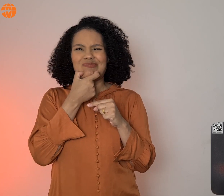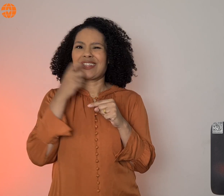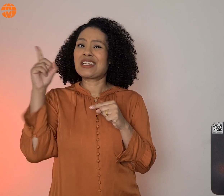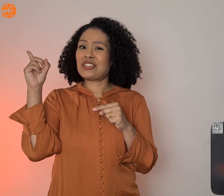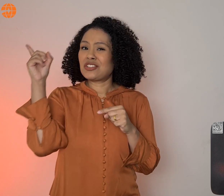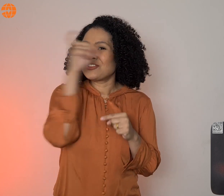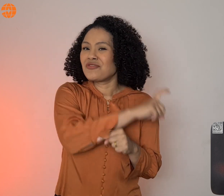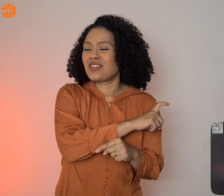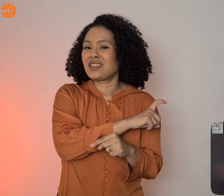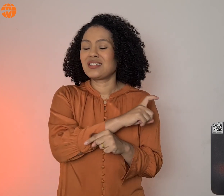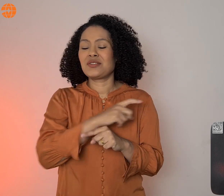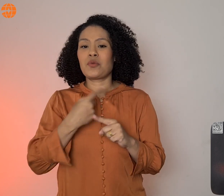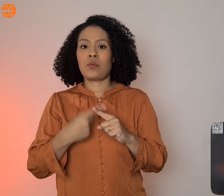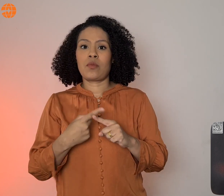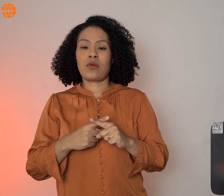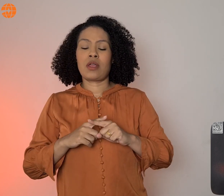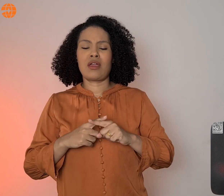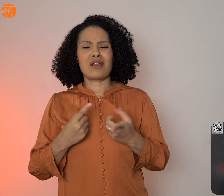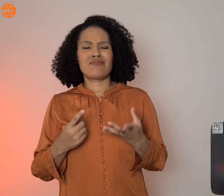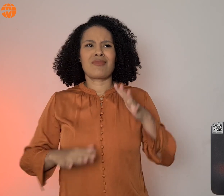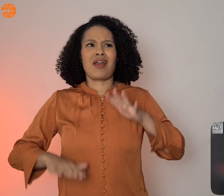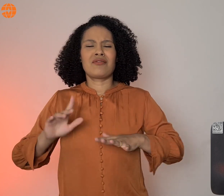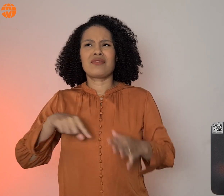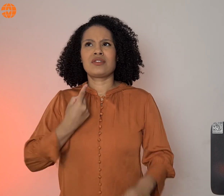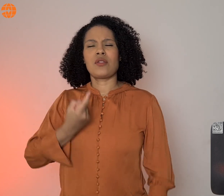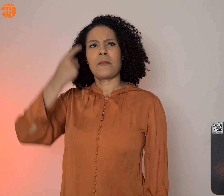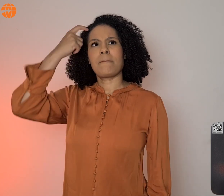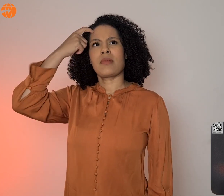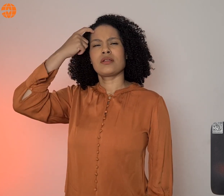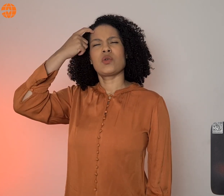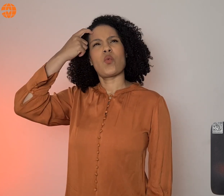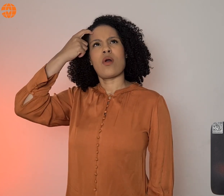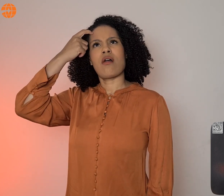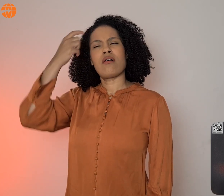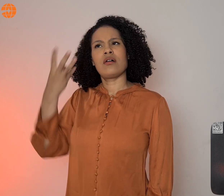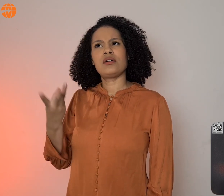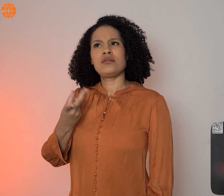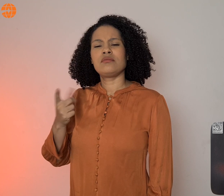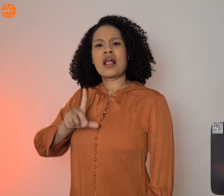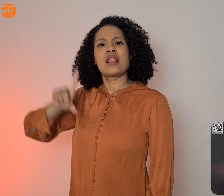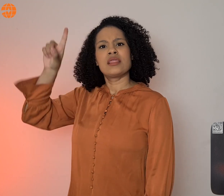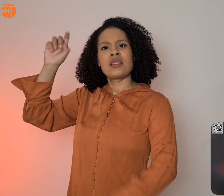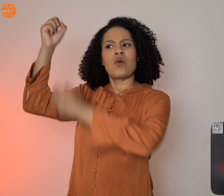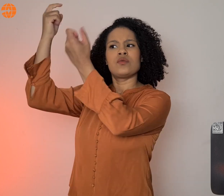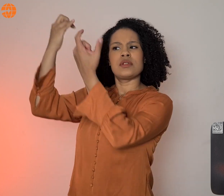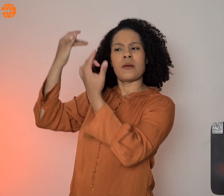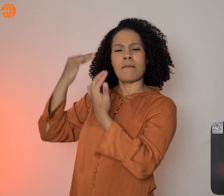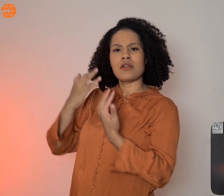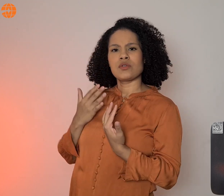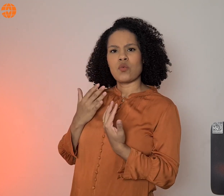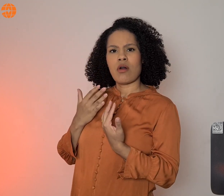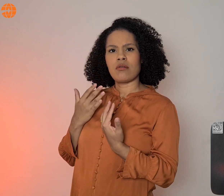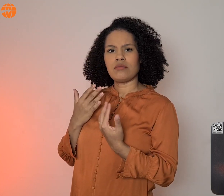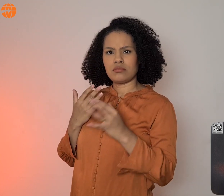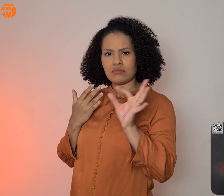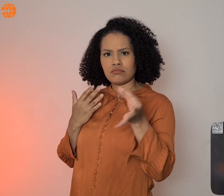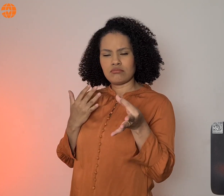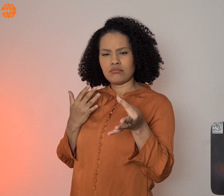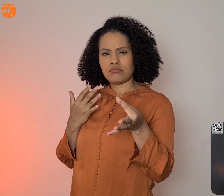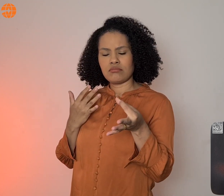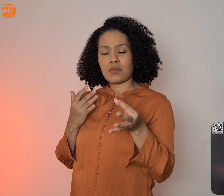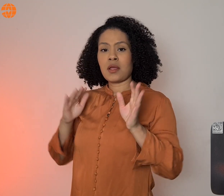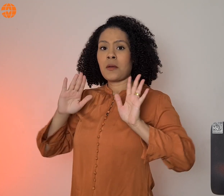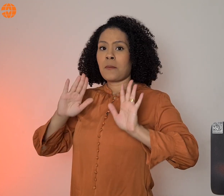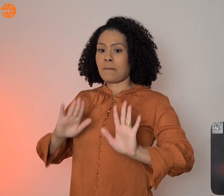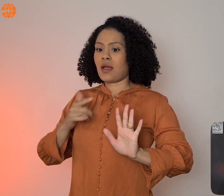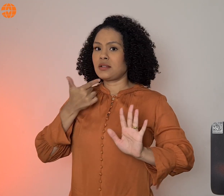difícil para aqueles que falam inglês. Because usually we think of God blessing us. Porque geralmente a gente pensa sobre o fato de Deus nos